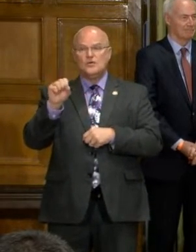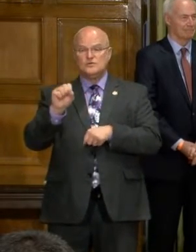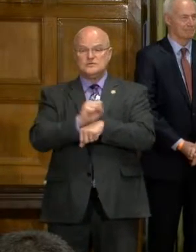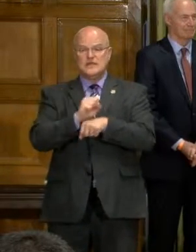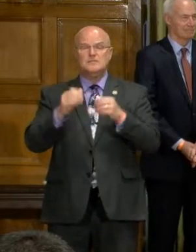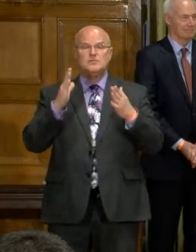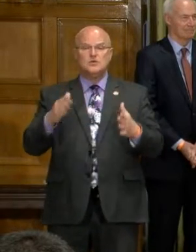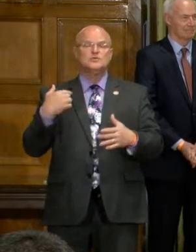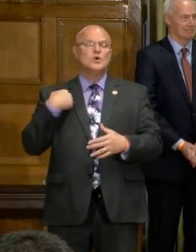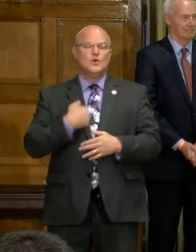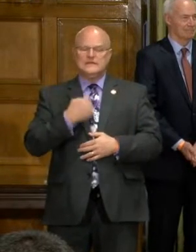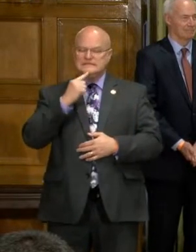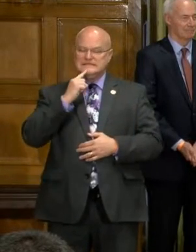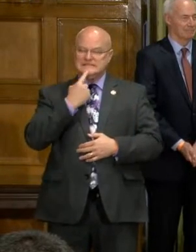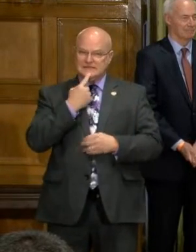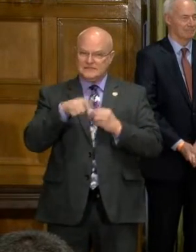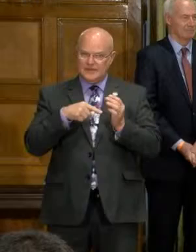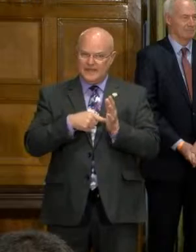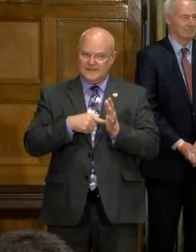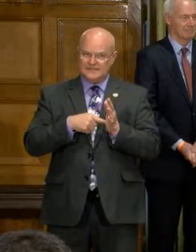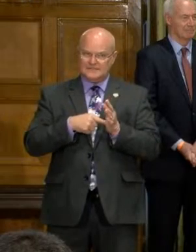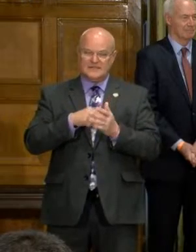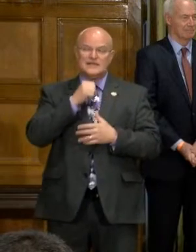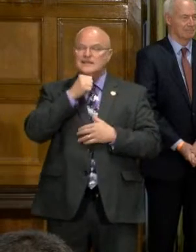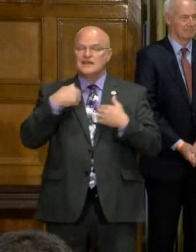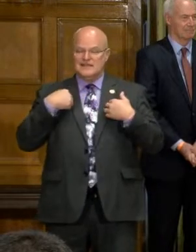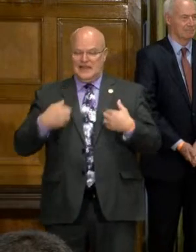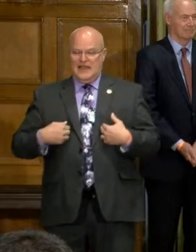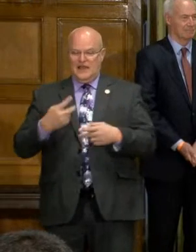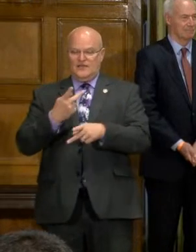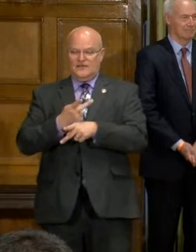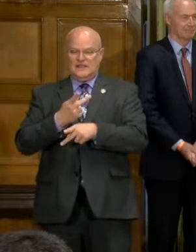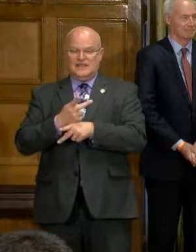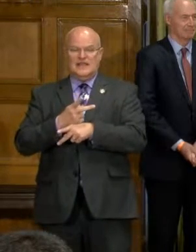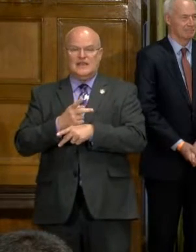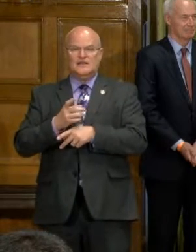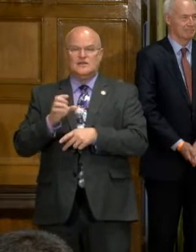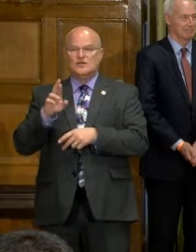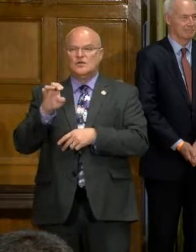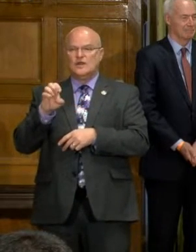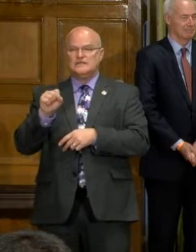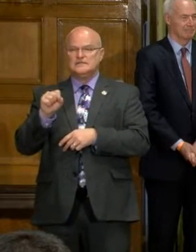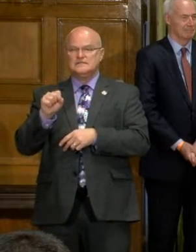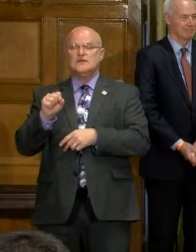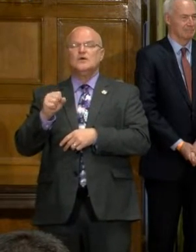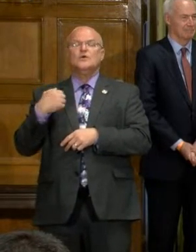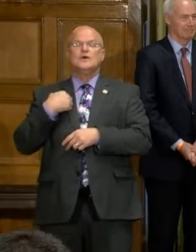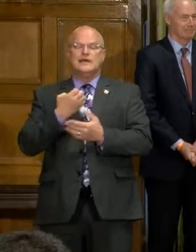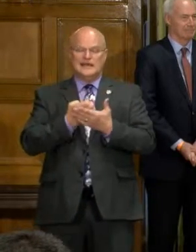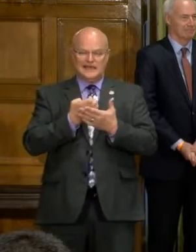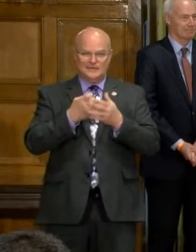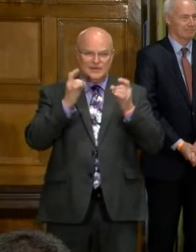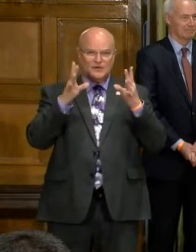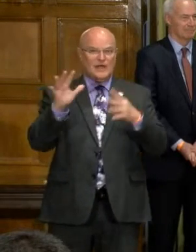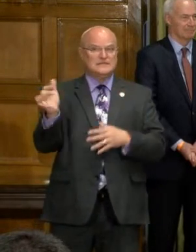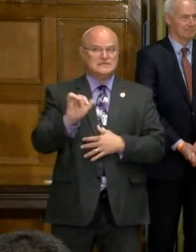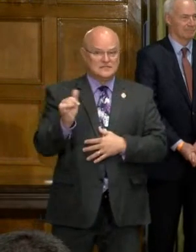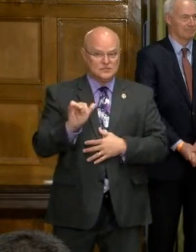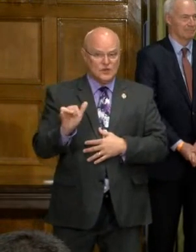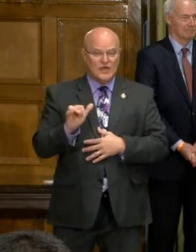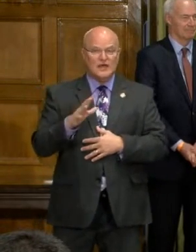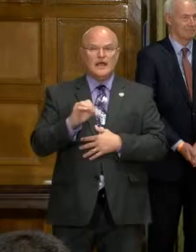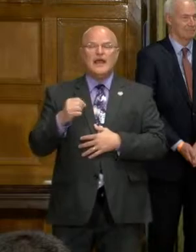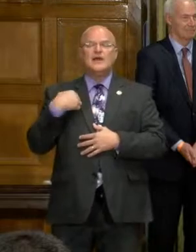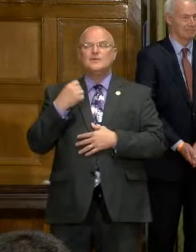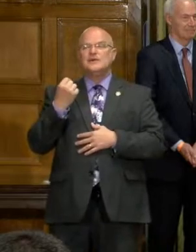employees to know that we're taking this very seriously. This is not just a healthcare crisis. We're in a healthcare and an economic crisis. And the healthcare folks,